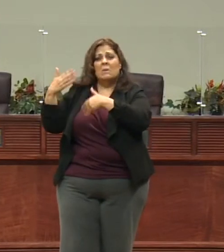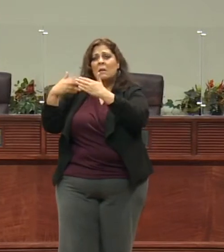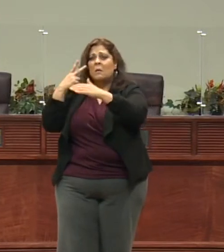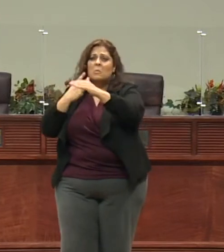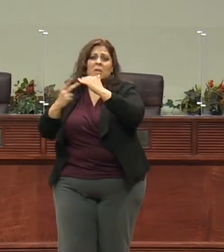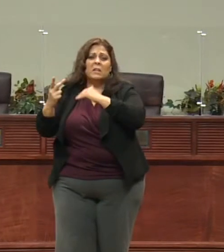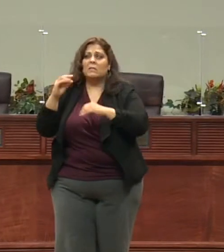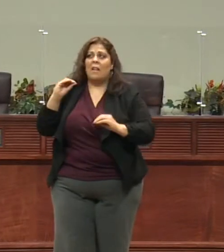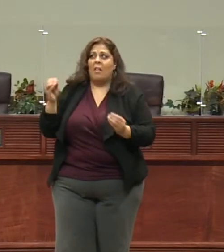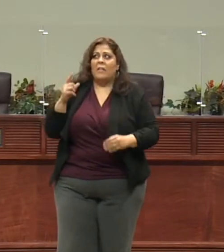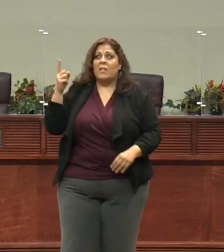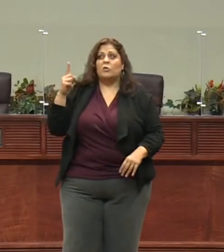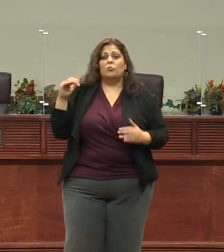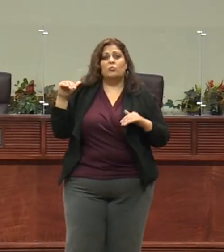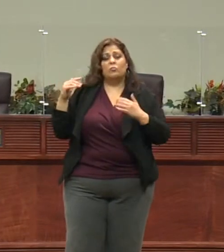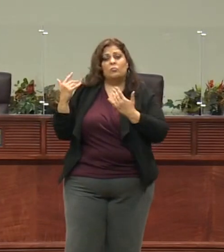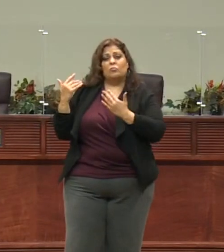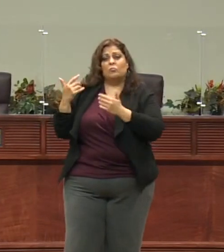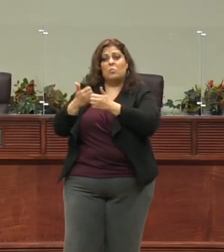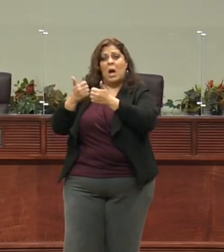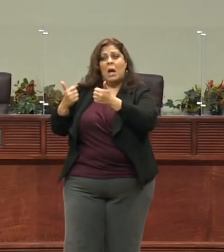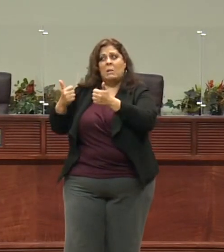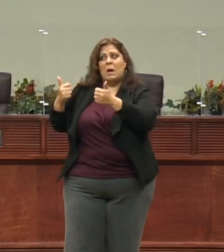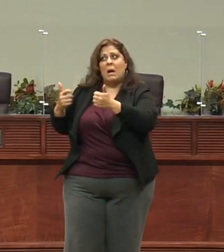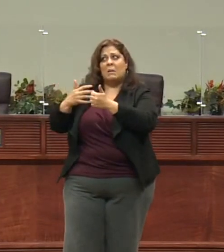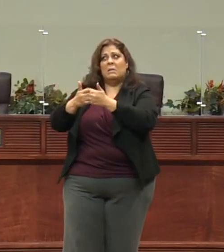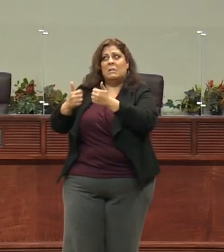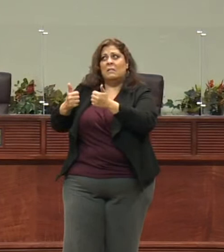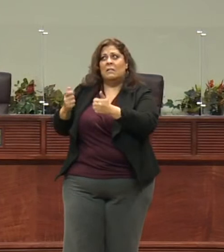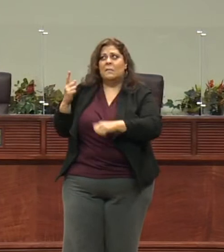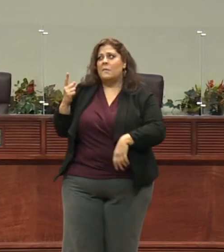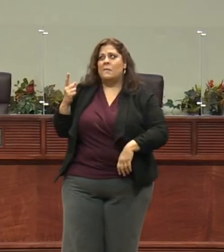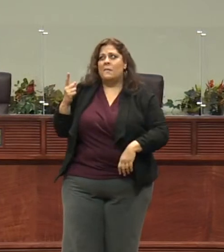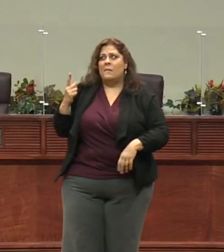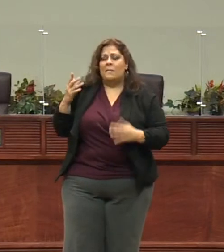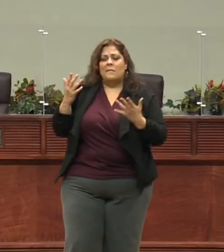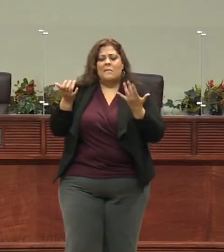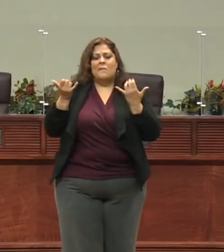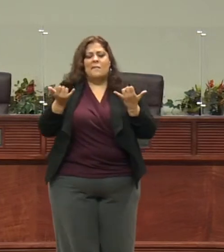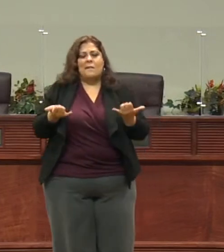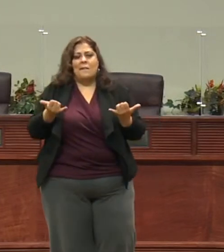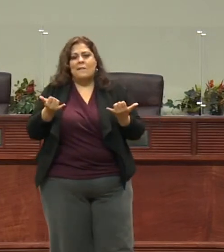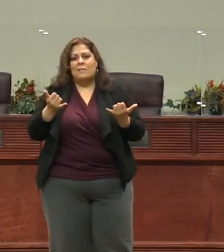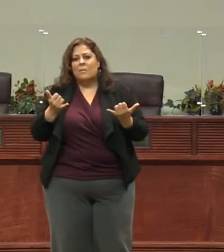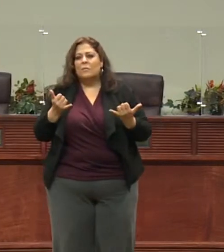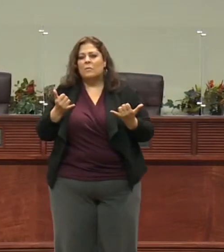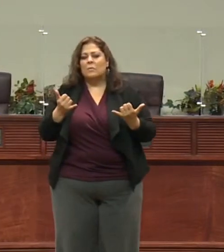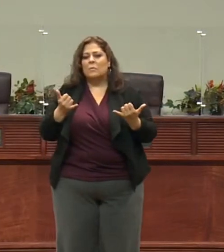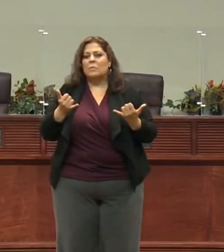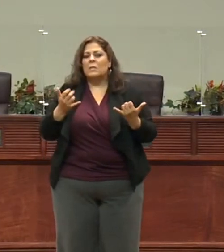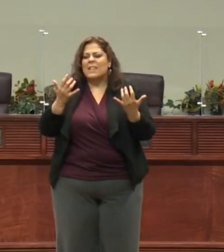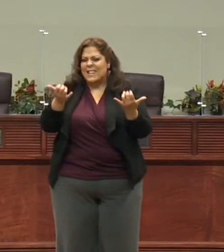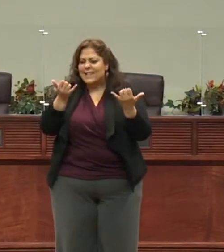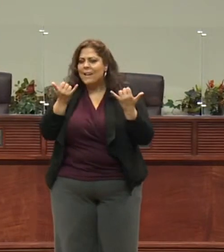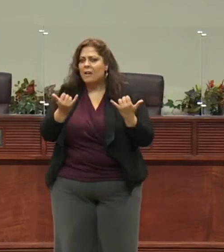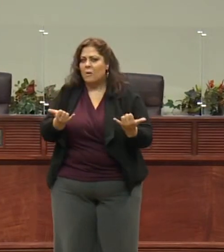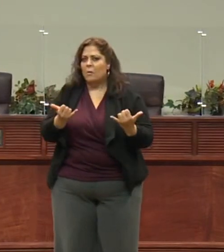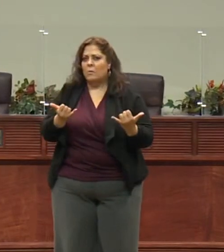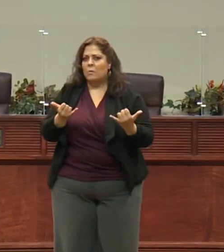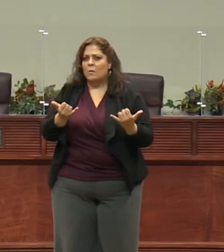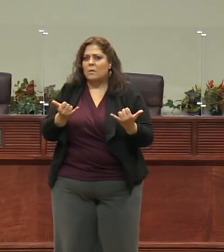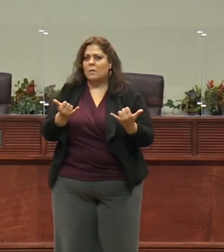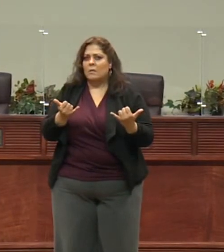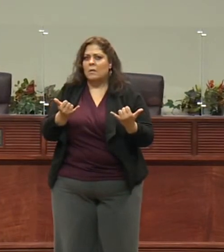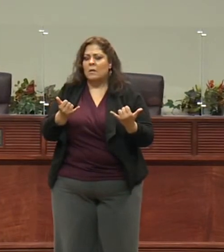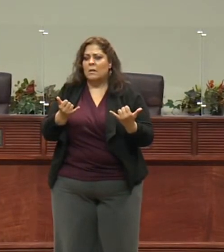us. So now is a time that we should see some adjustments being made, because